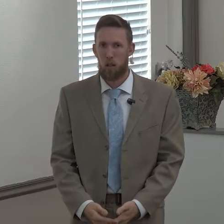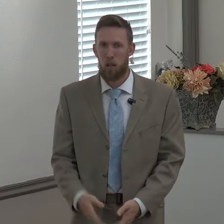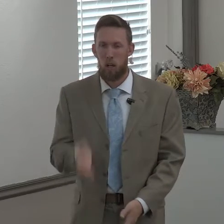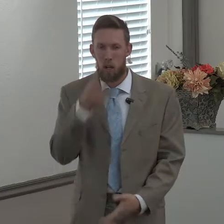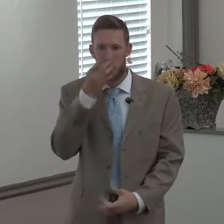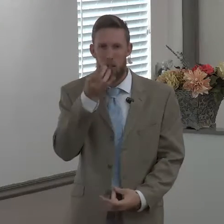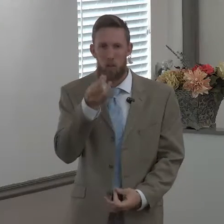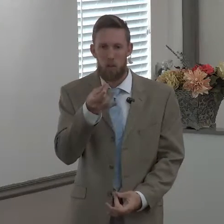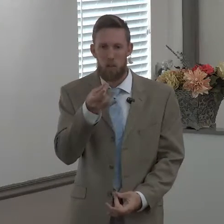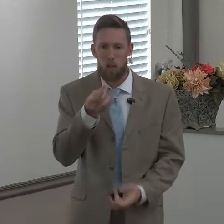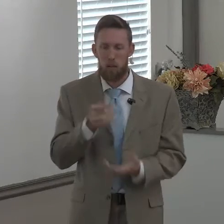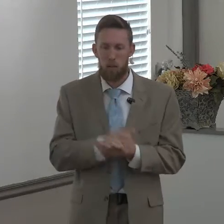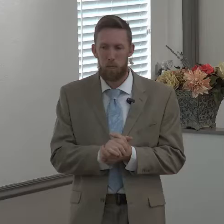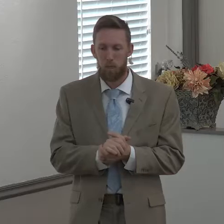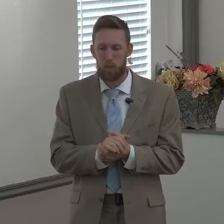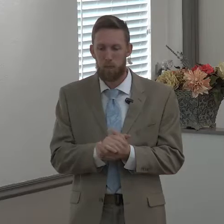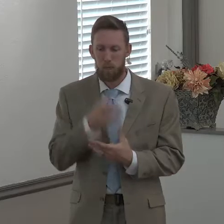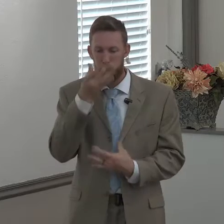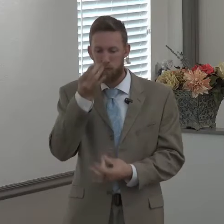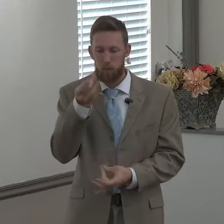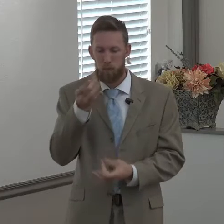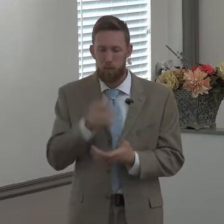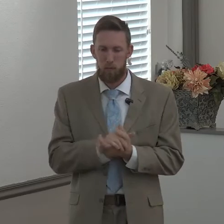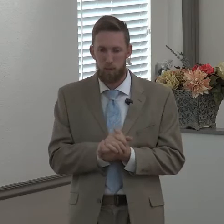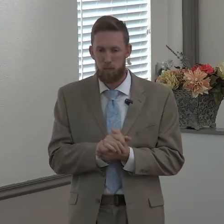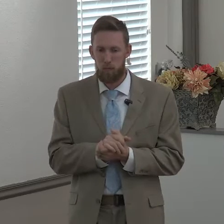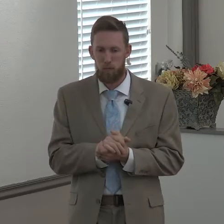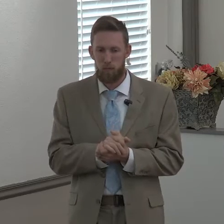You know, it's interesting,